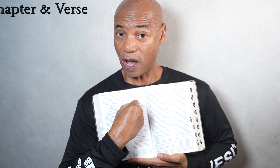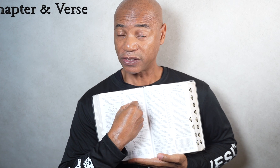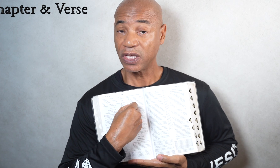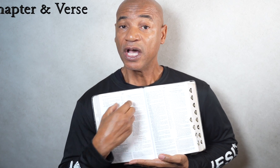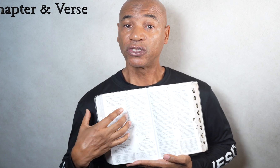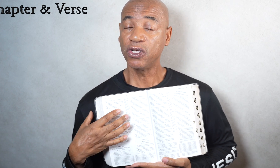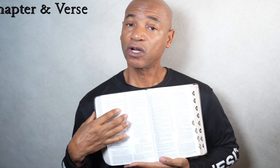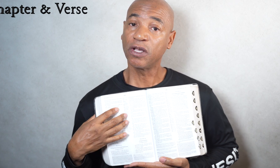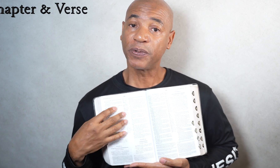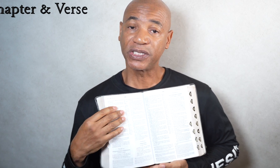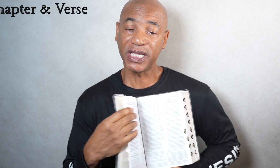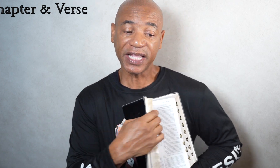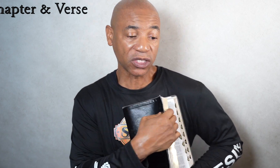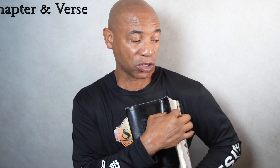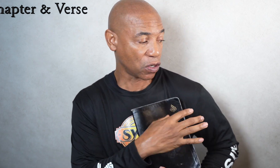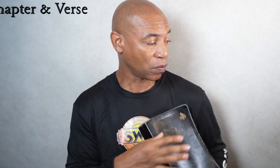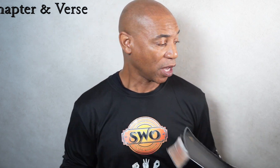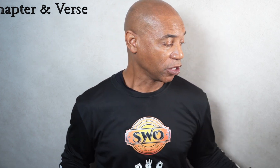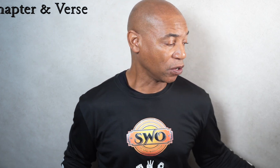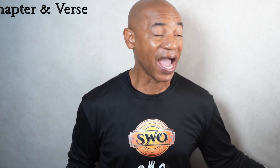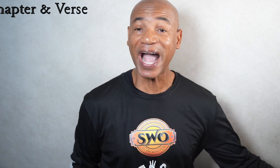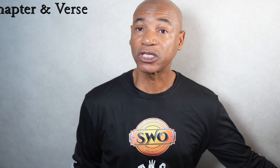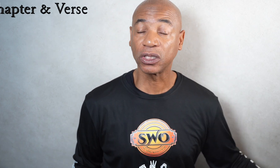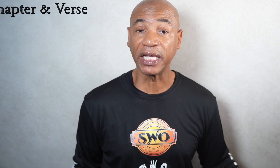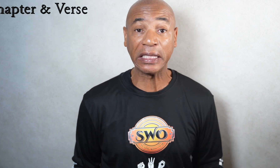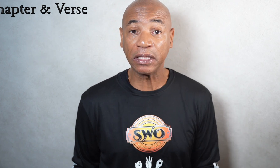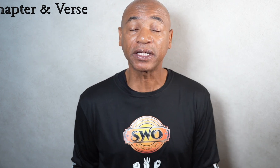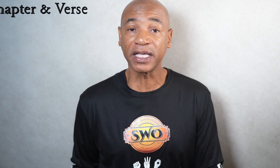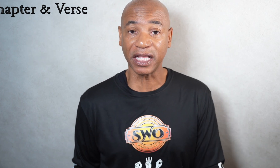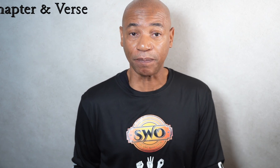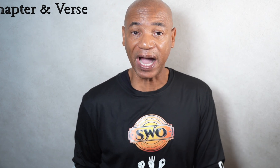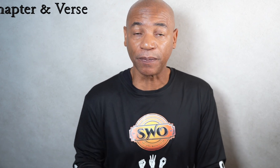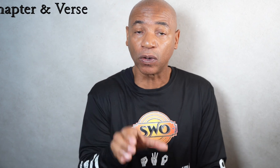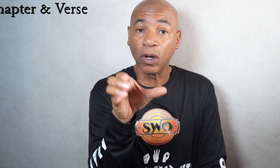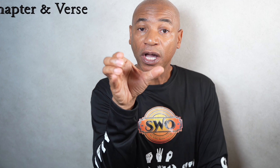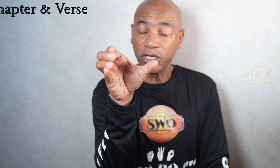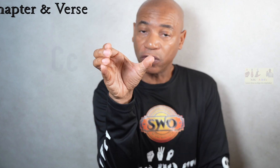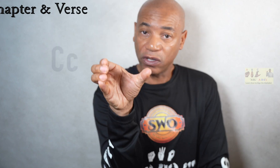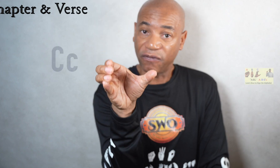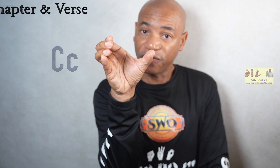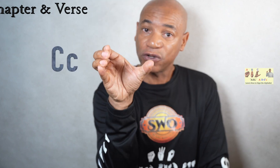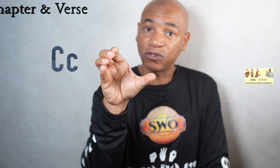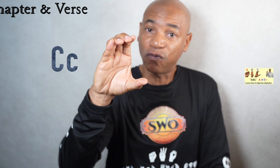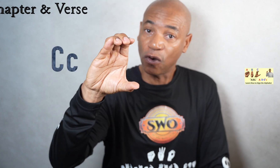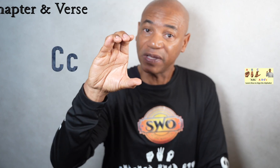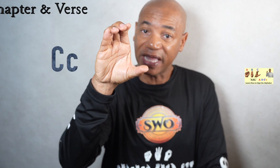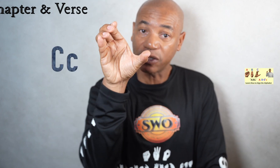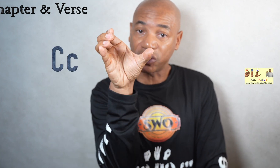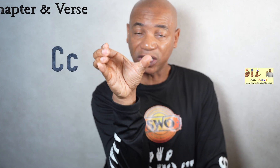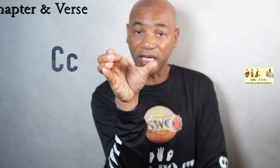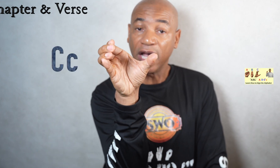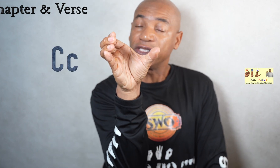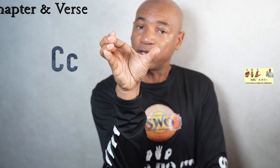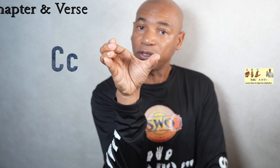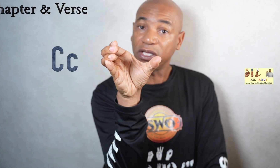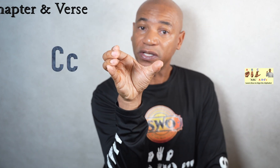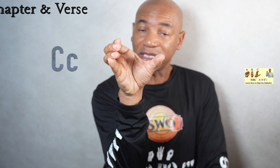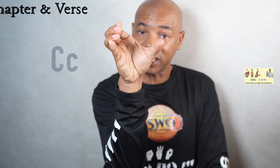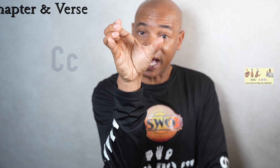across. So you're going to pretend as though you're actually looking at a Bible. You're going to first form the letter C, turn it on its side,